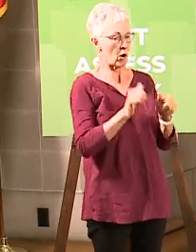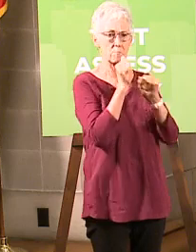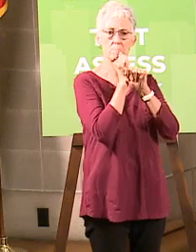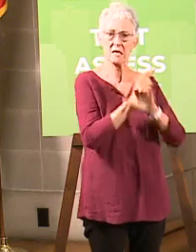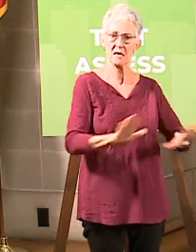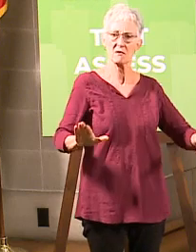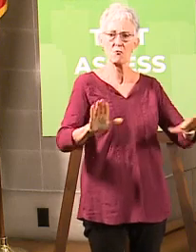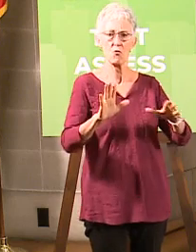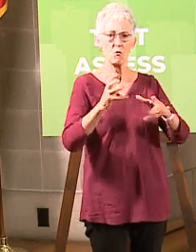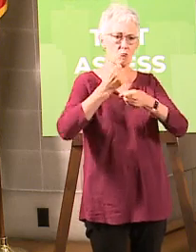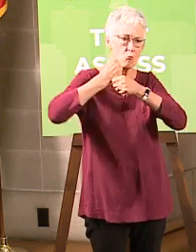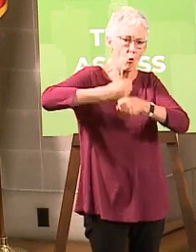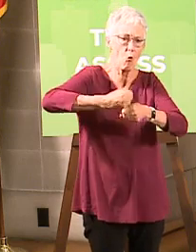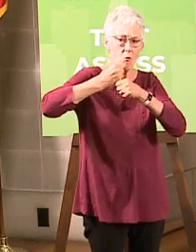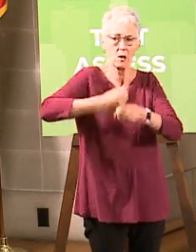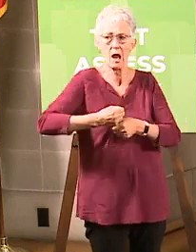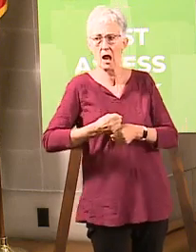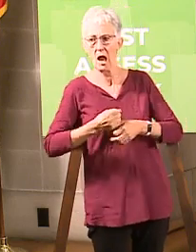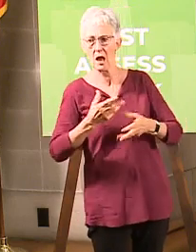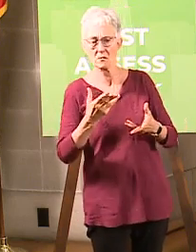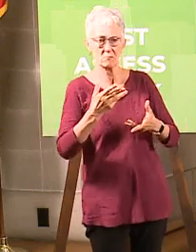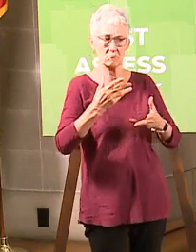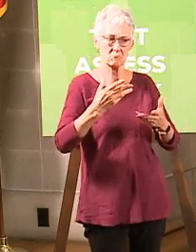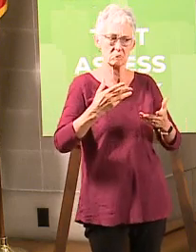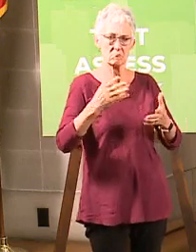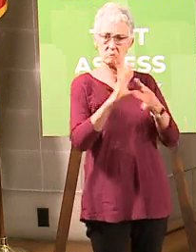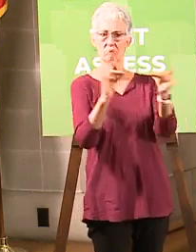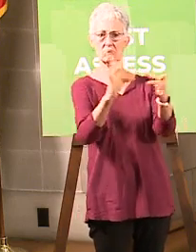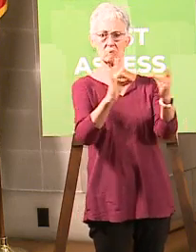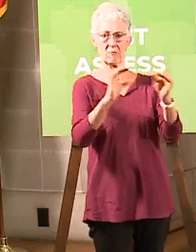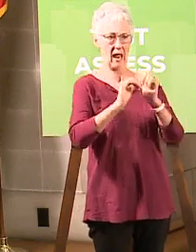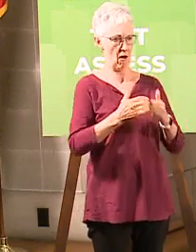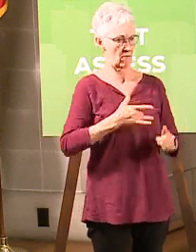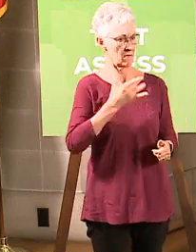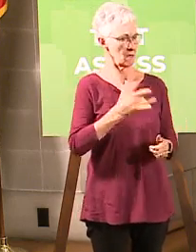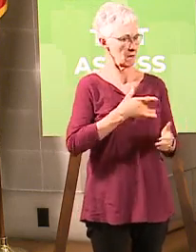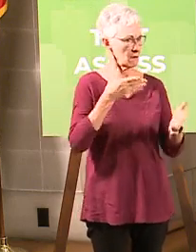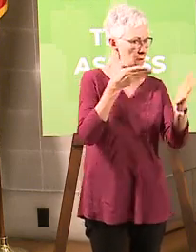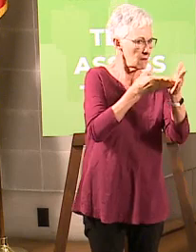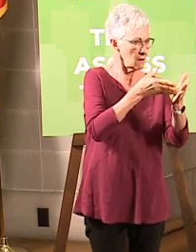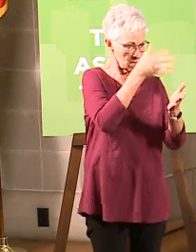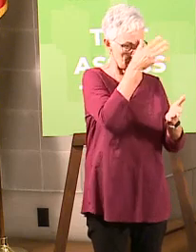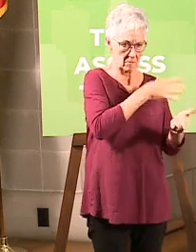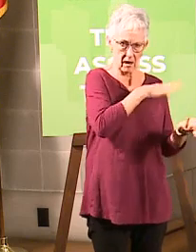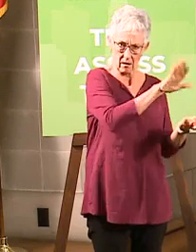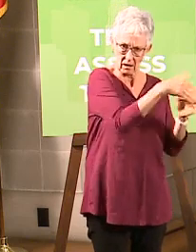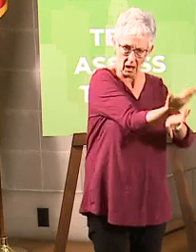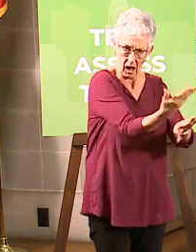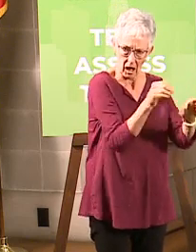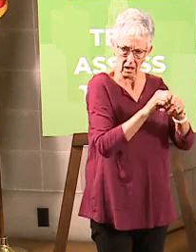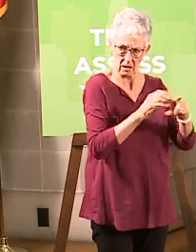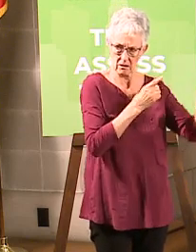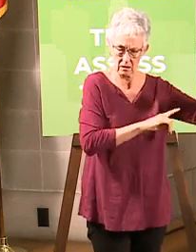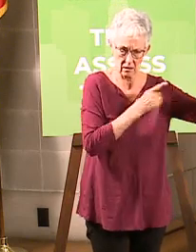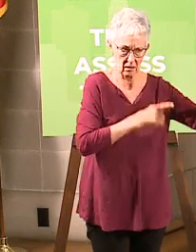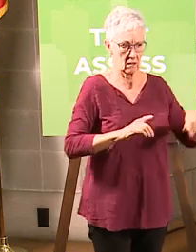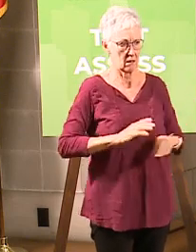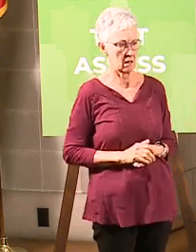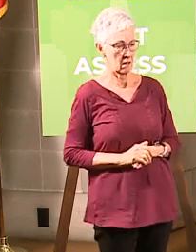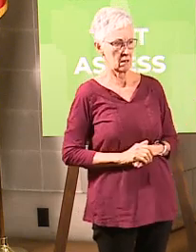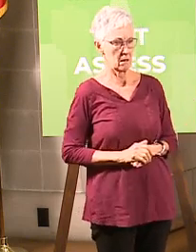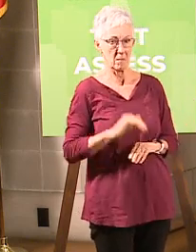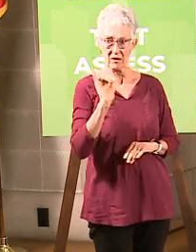people who want to cause harm in Lincoln and Omaha. Now, the protests are about the very real